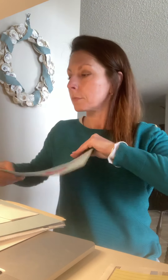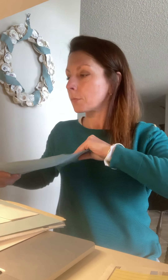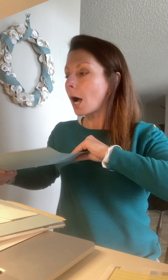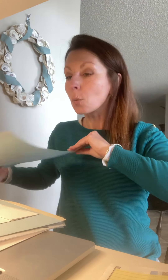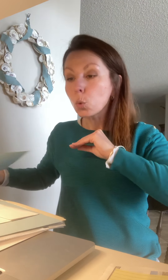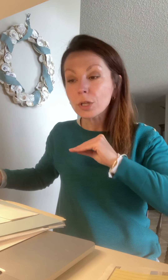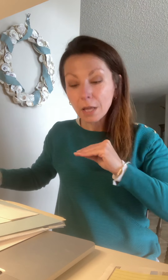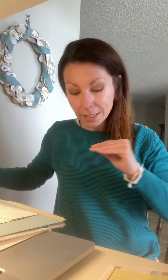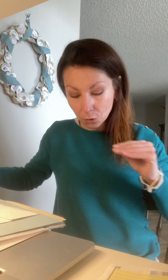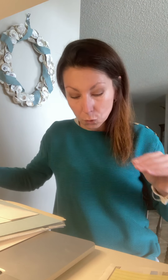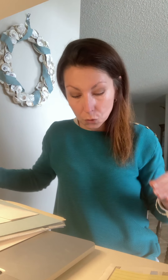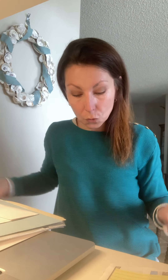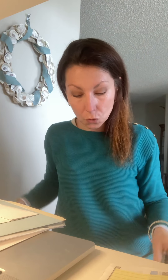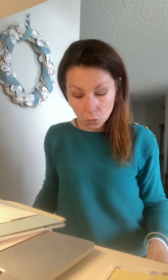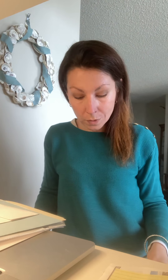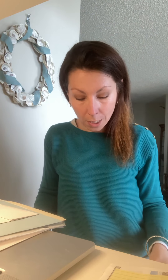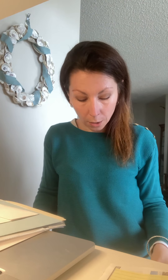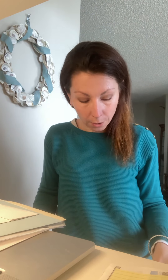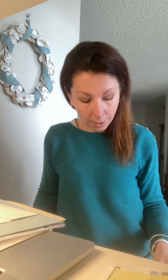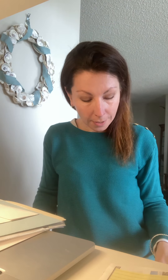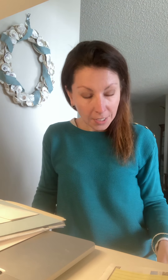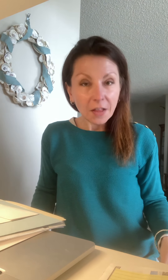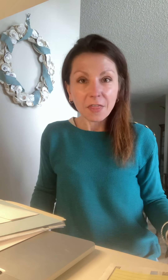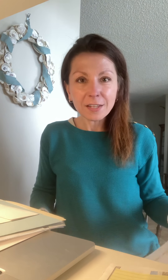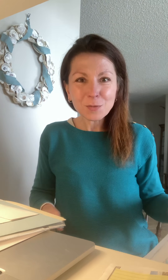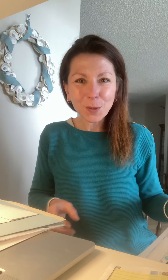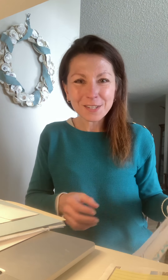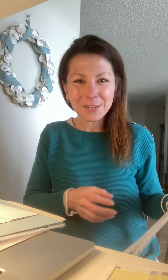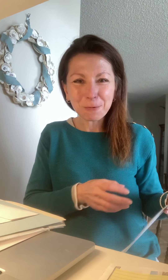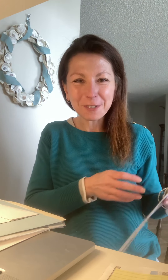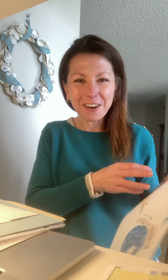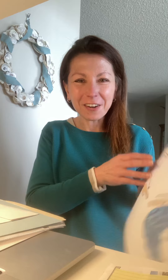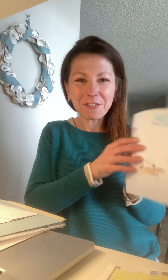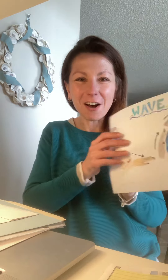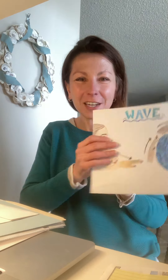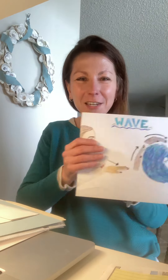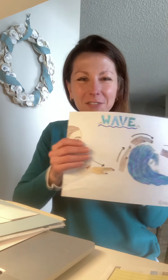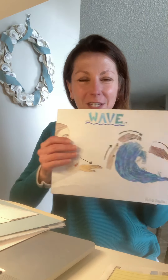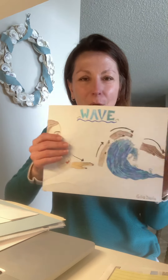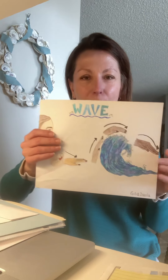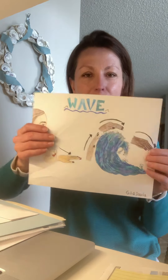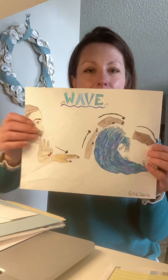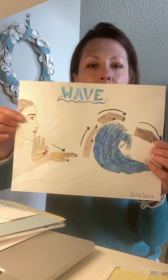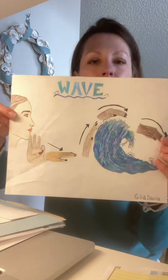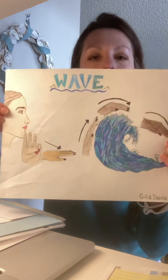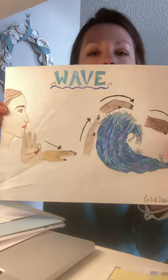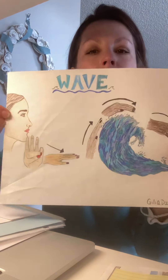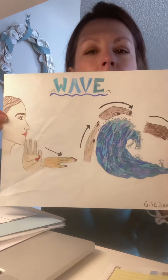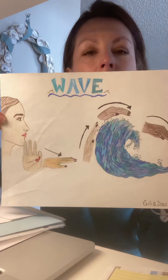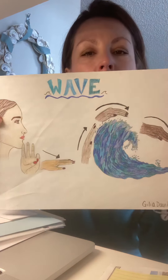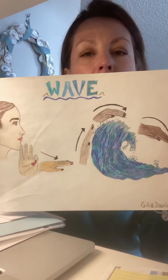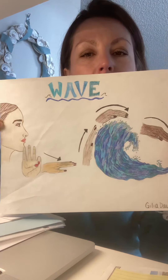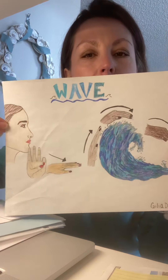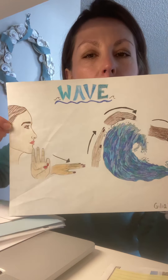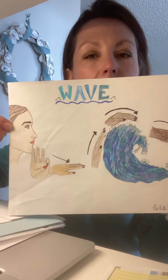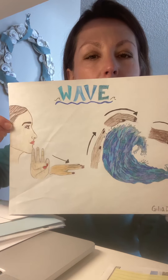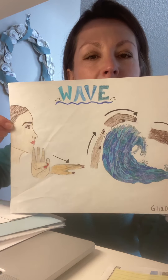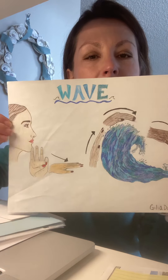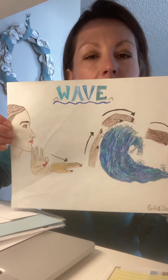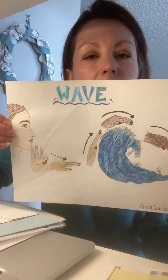I would like you to use color. This person was very fond of the ocean. They looked up and found the